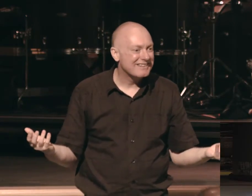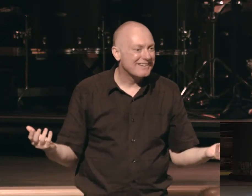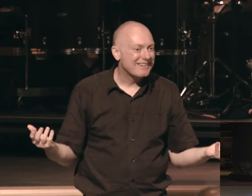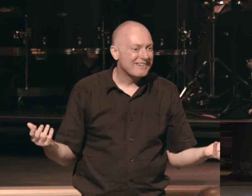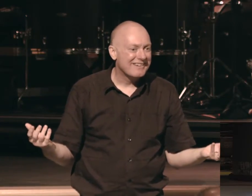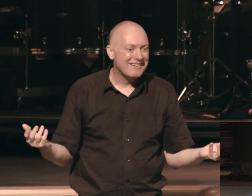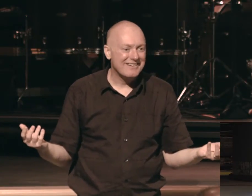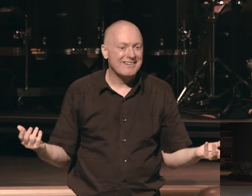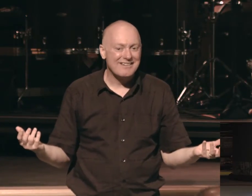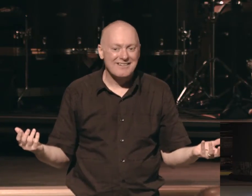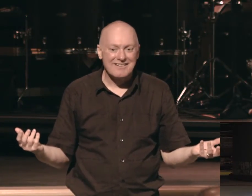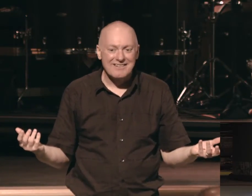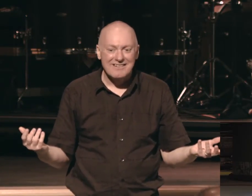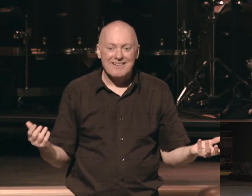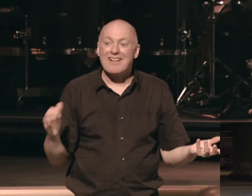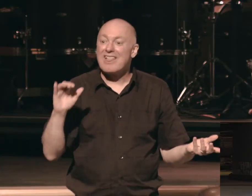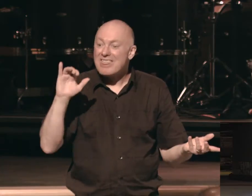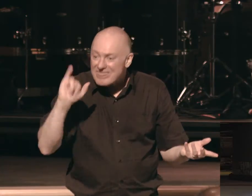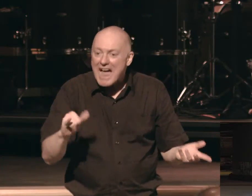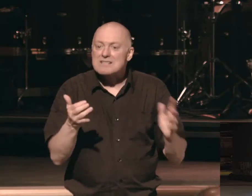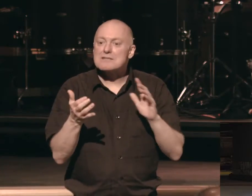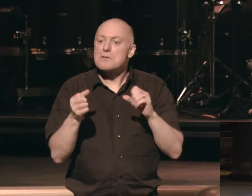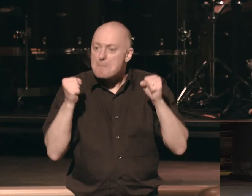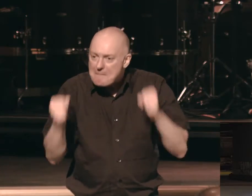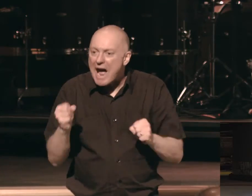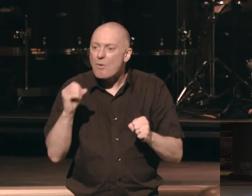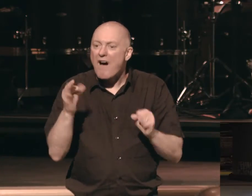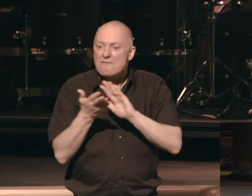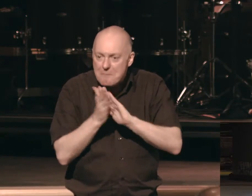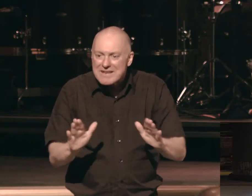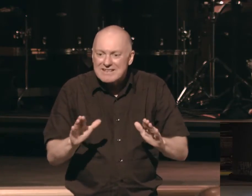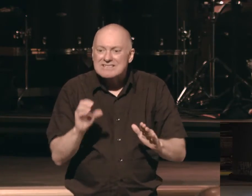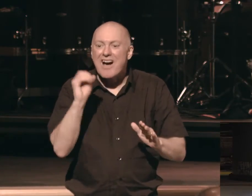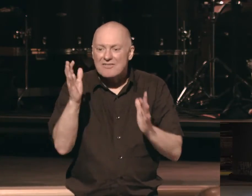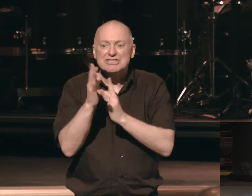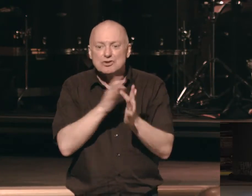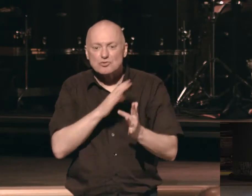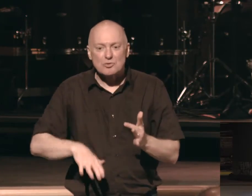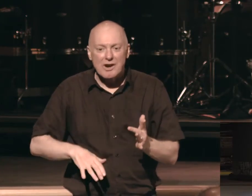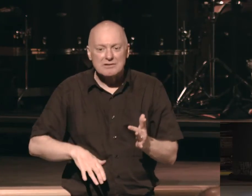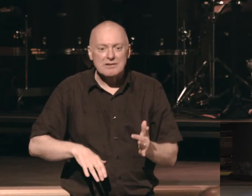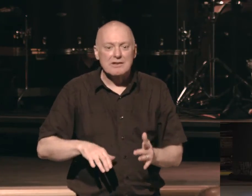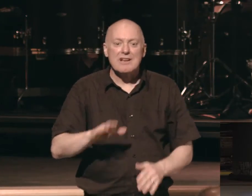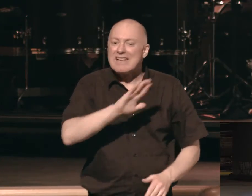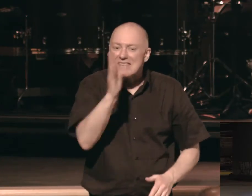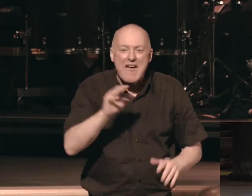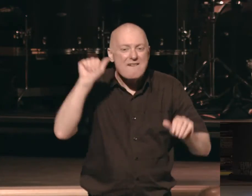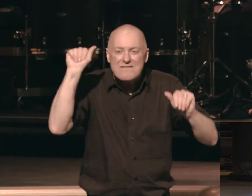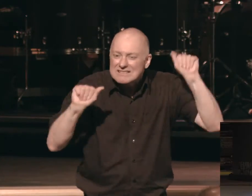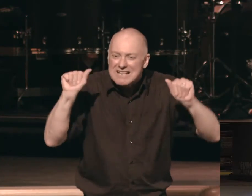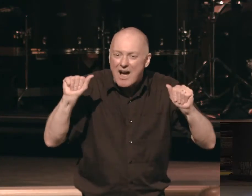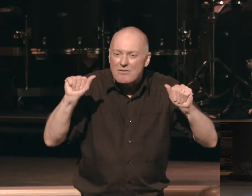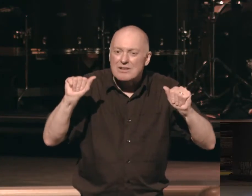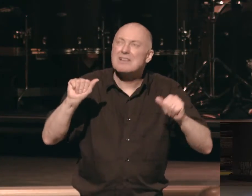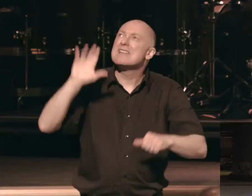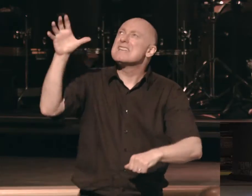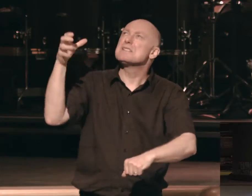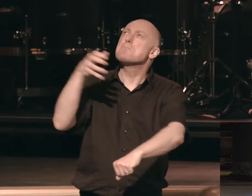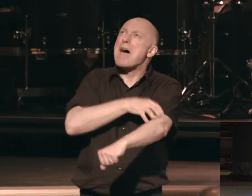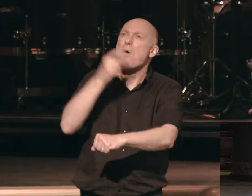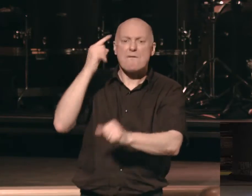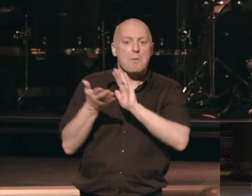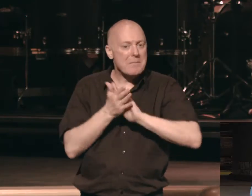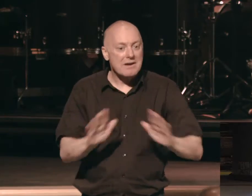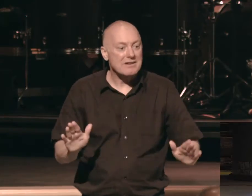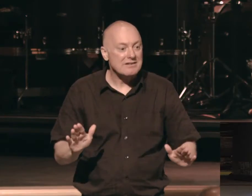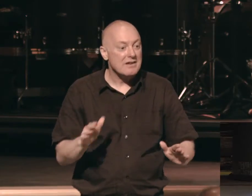That's the power of the peace of Jesus Christ. Don't ever underestimate his power for peace. You see, this world